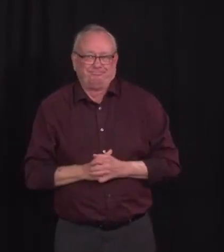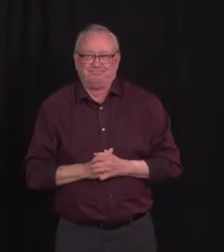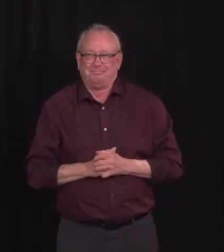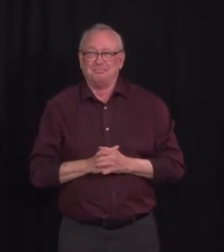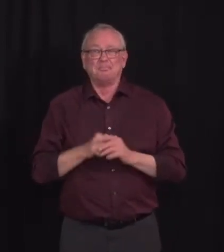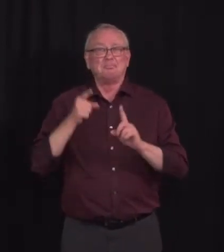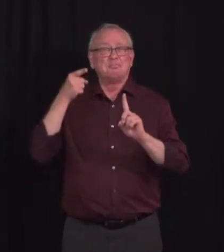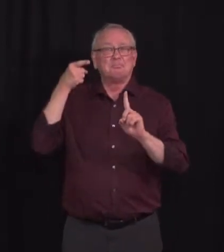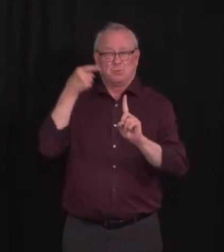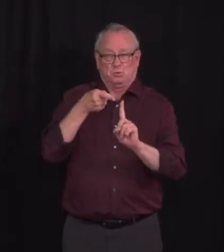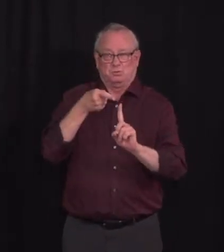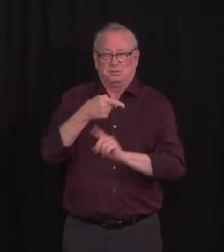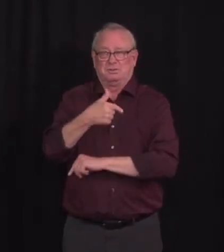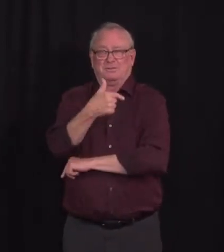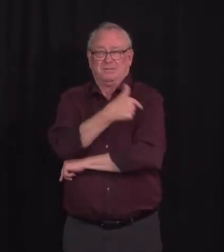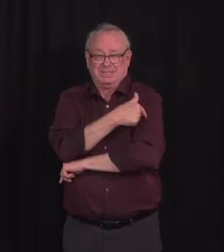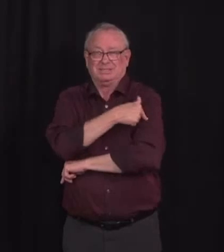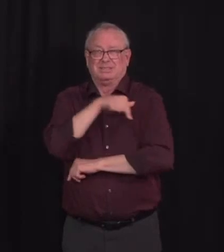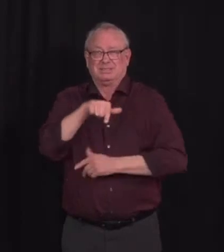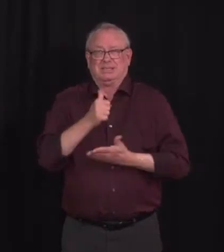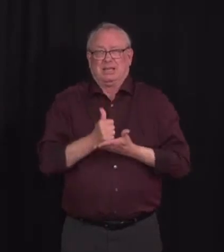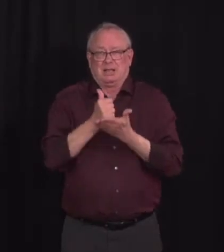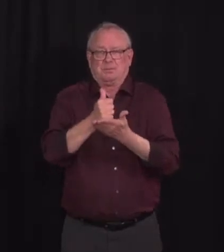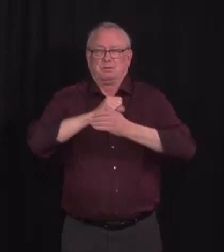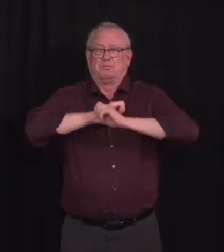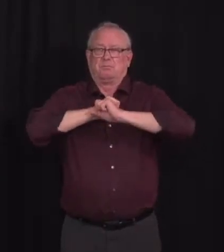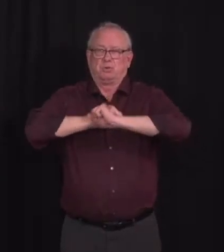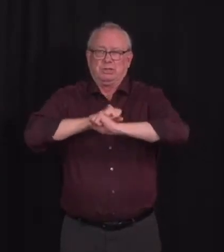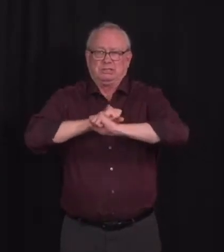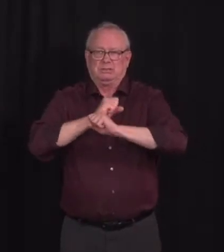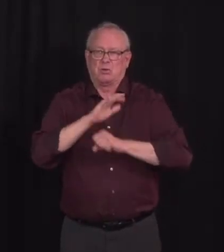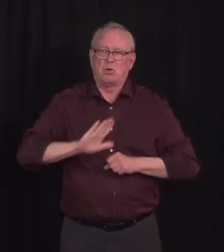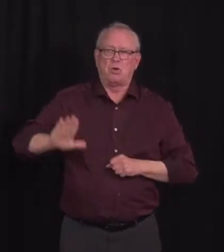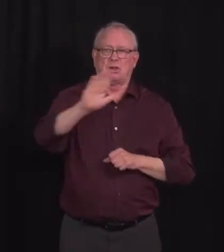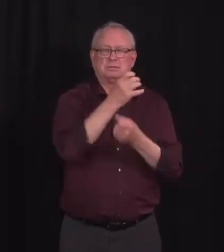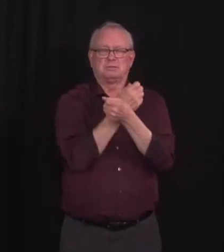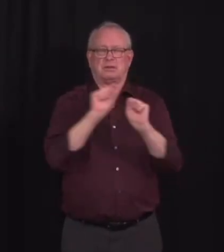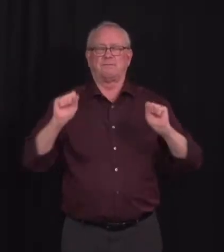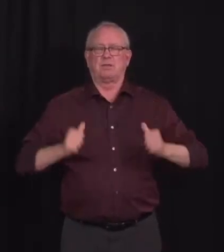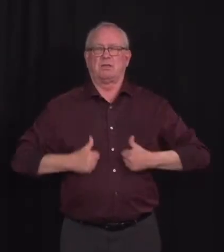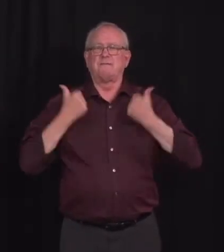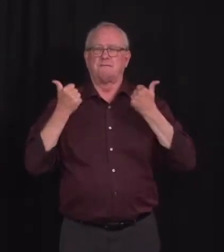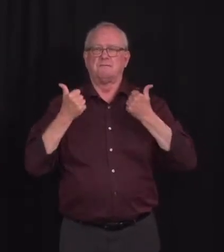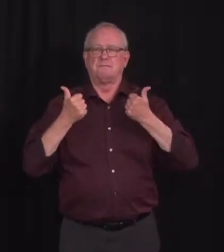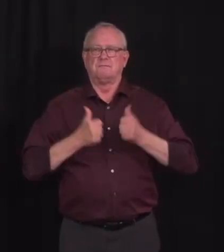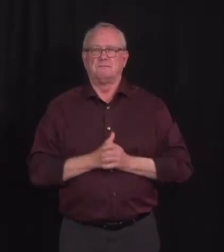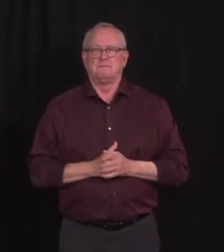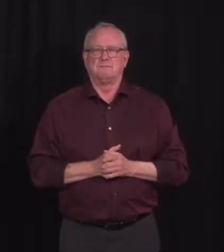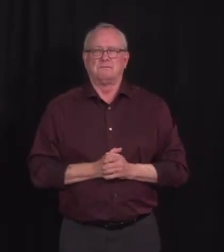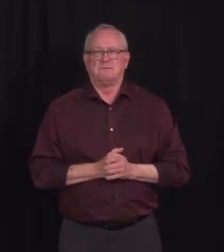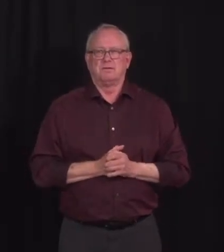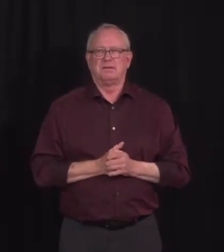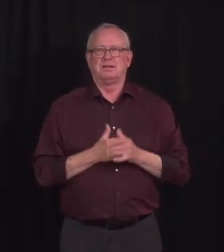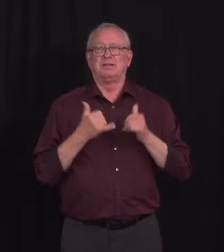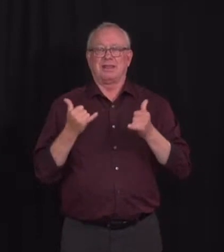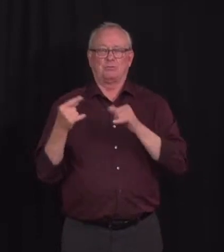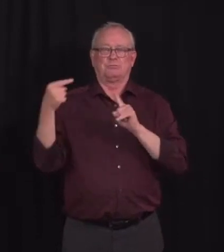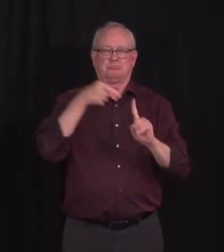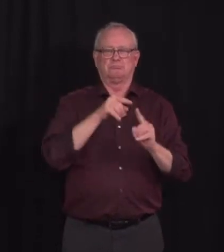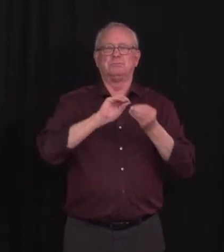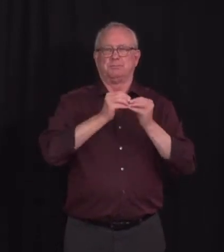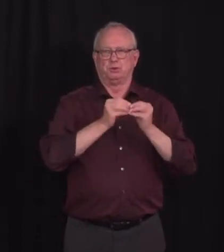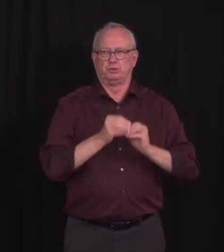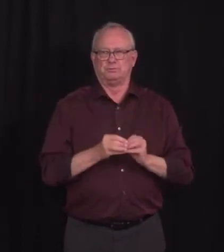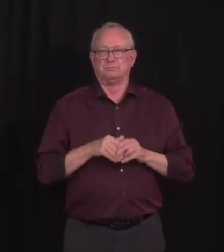are incredibly safe and the best way to protect your health. Turning to today's numbers. Over the